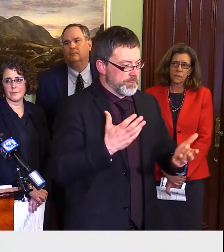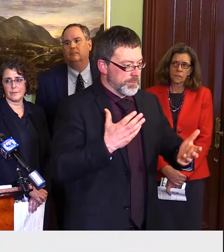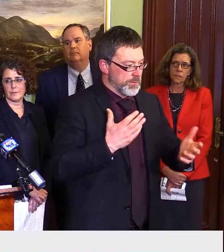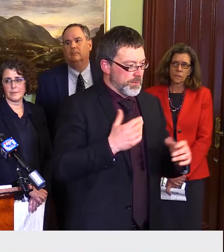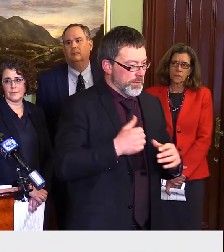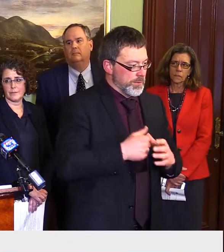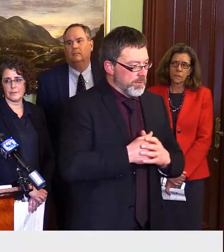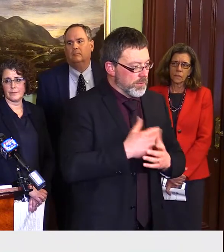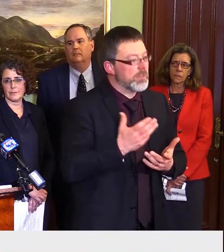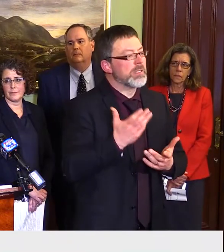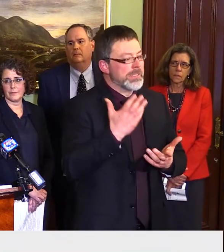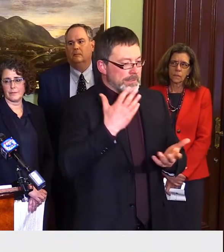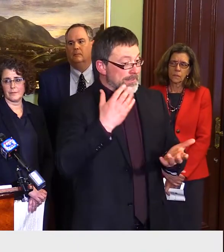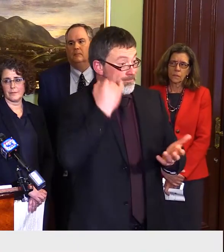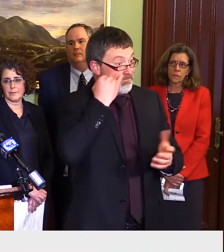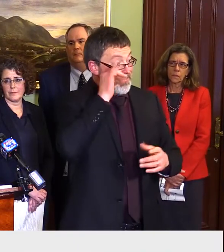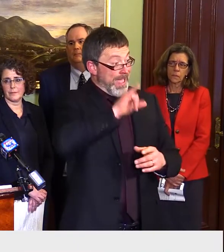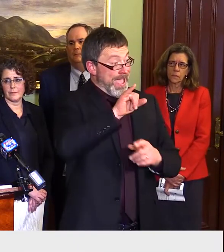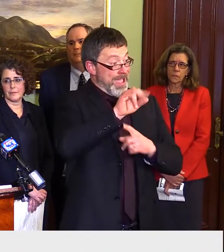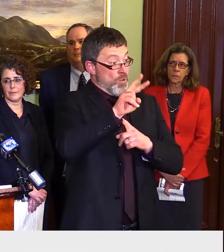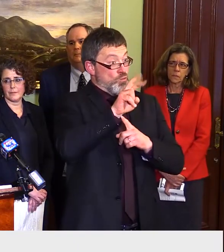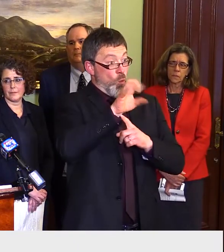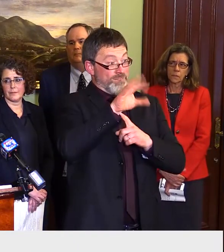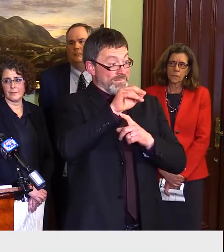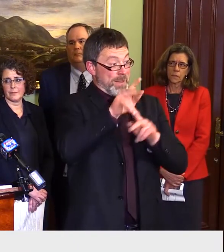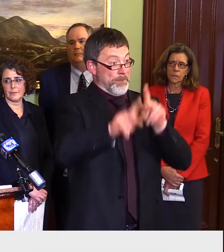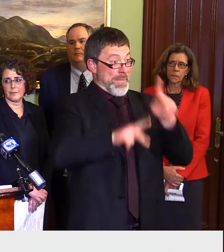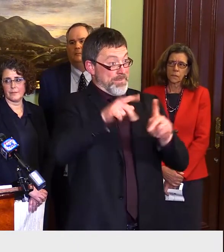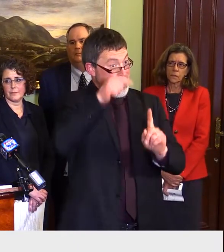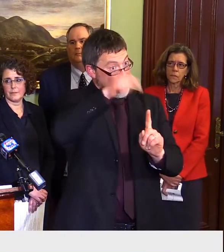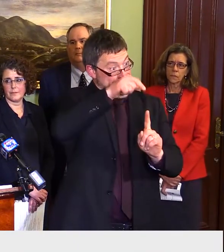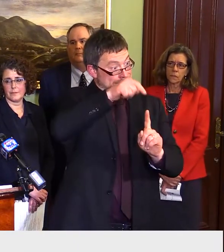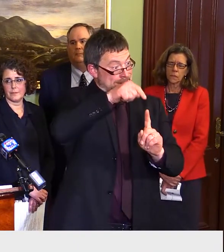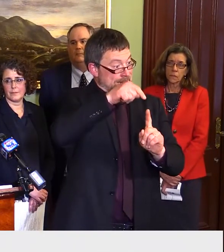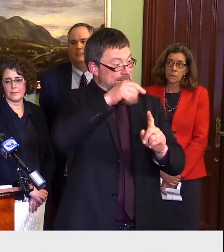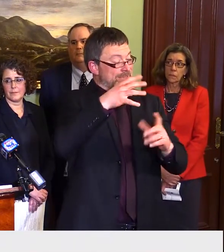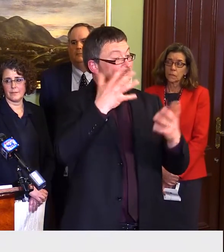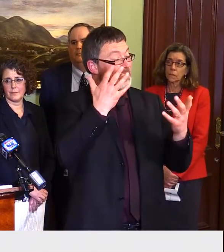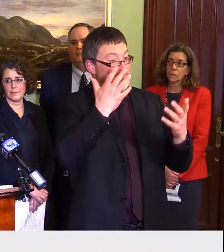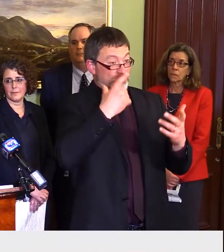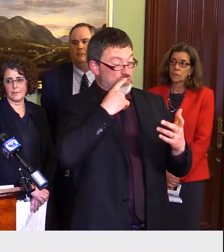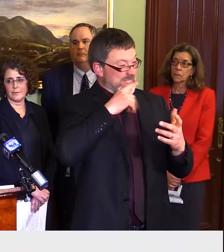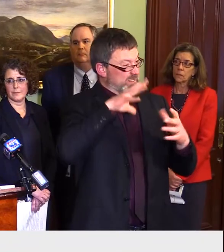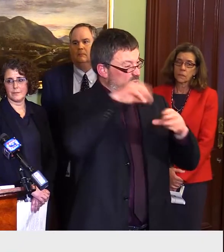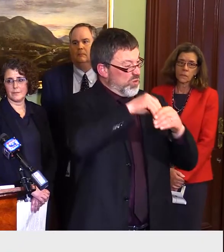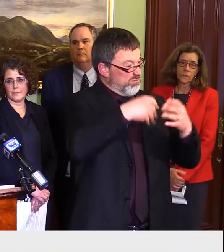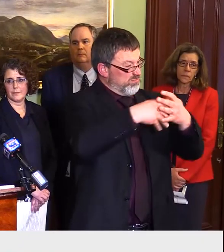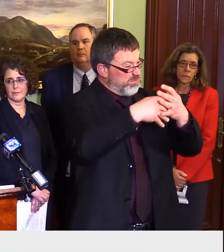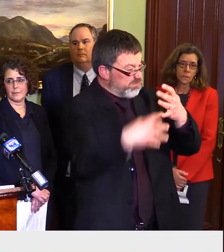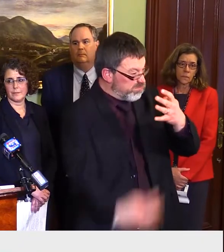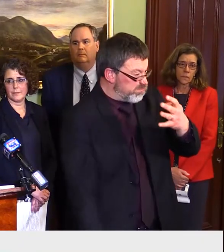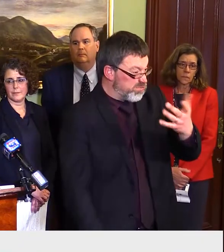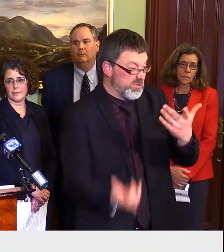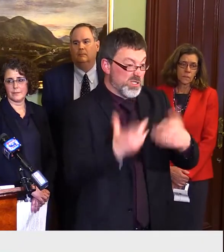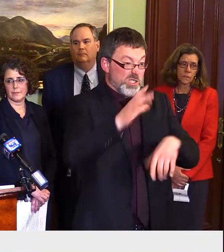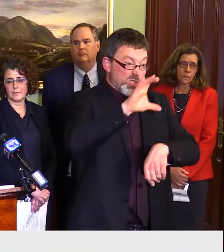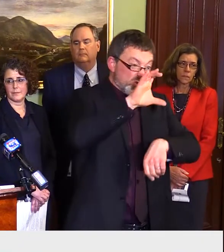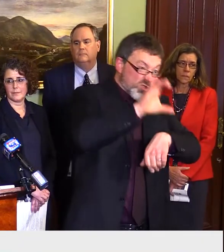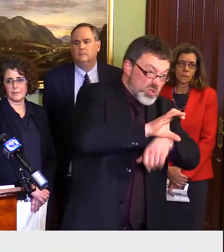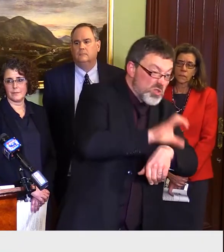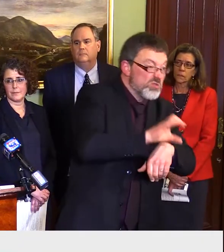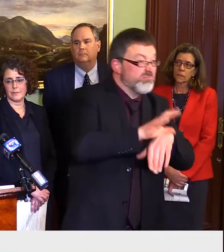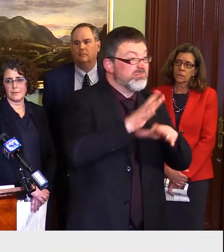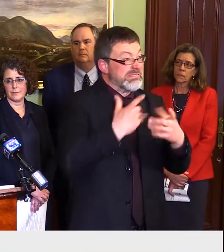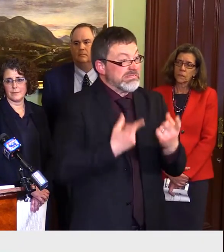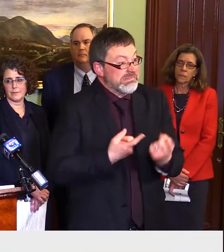apply to them as well. We are hoping that they will, again, produce some strategies that might provide for